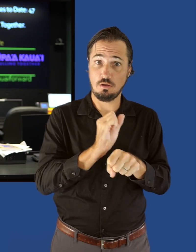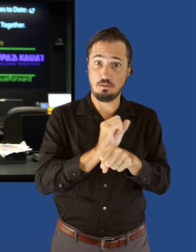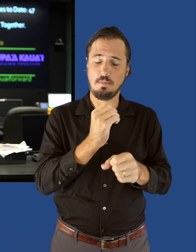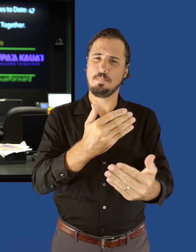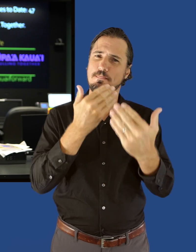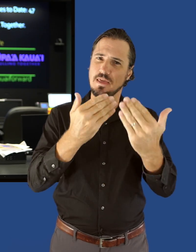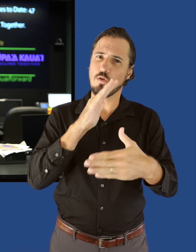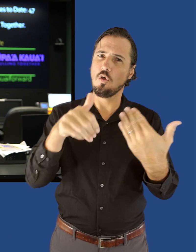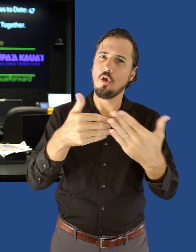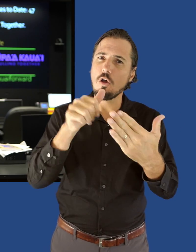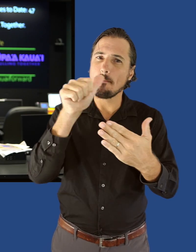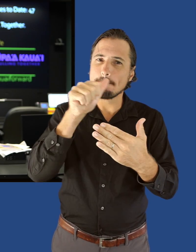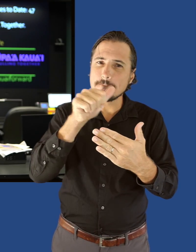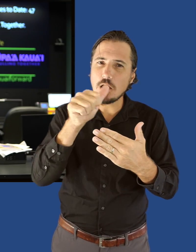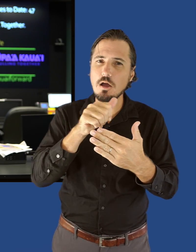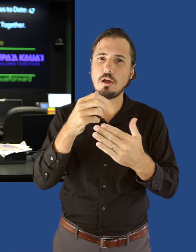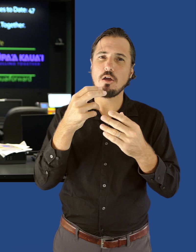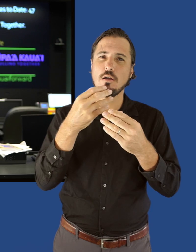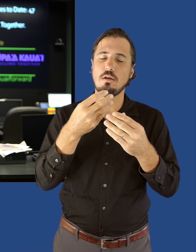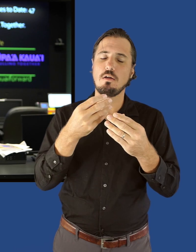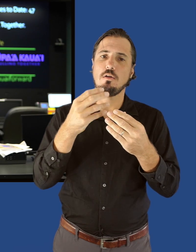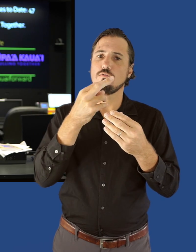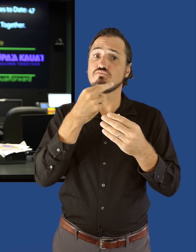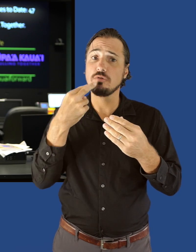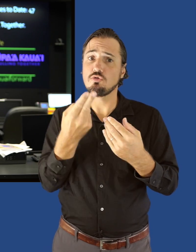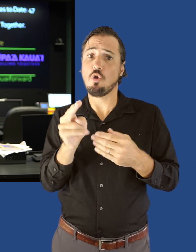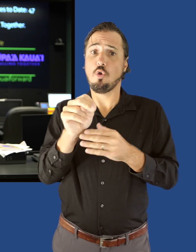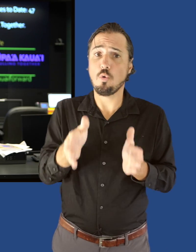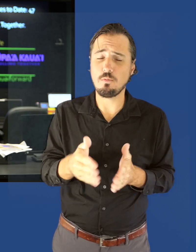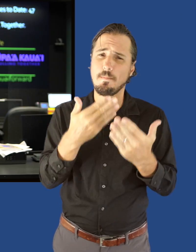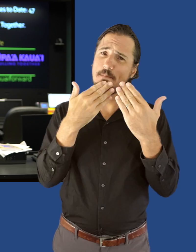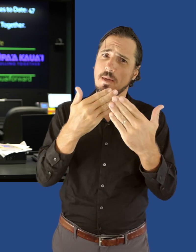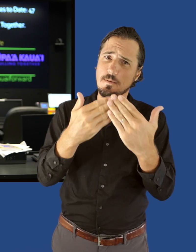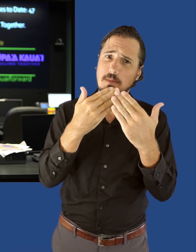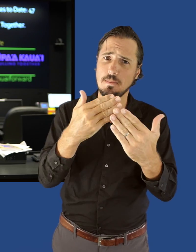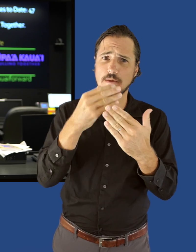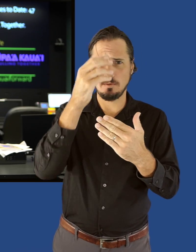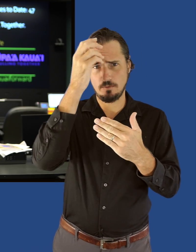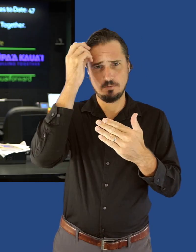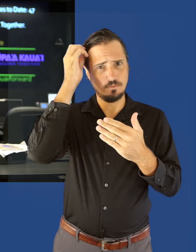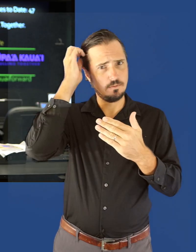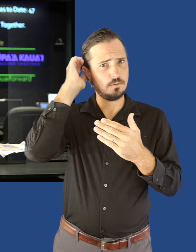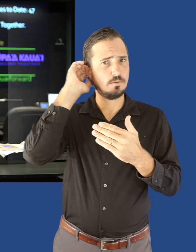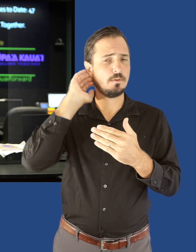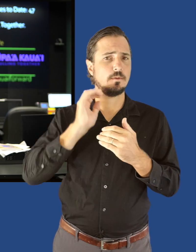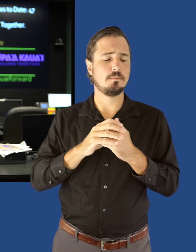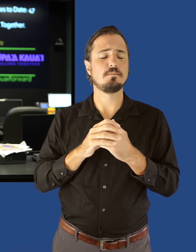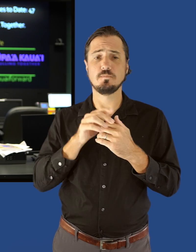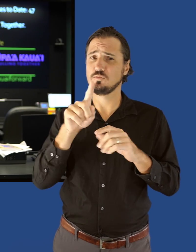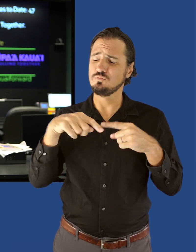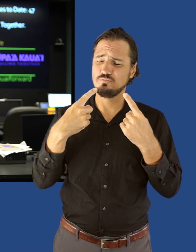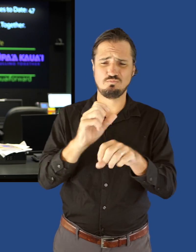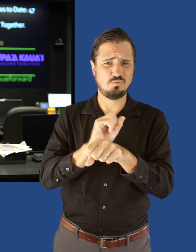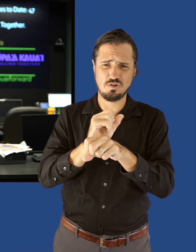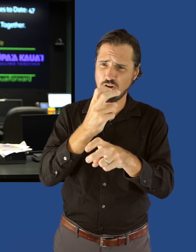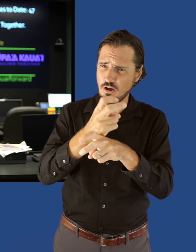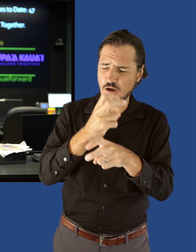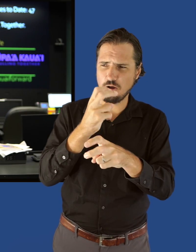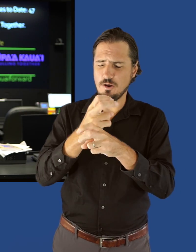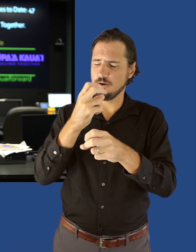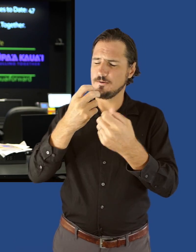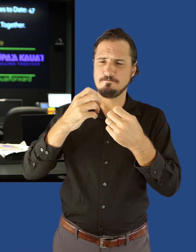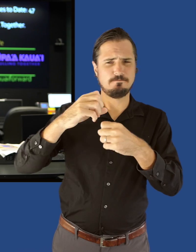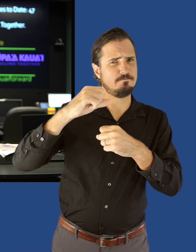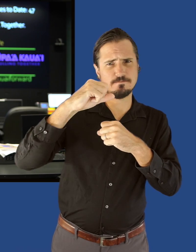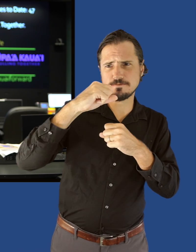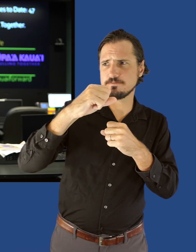say mahalo. You have been flexible, innovative, and resilient throughout these difficult times, and we appreciate all that you